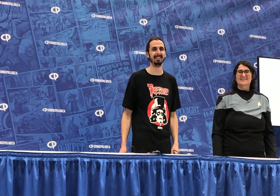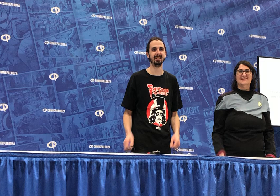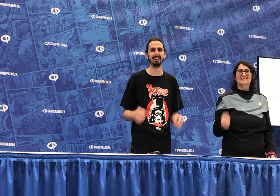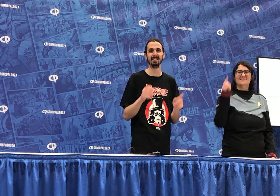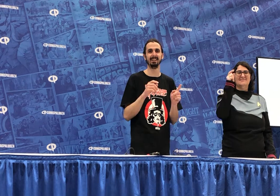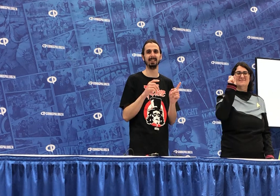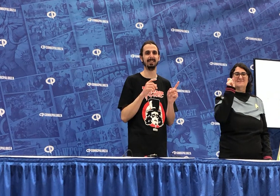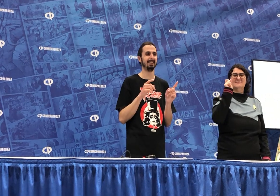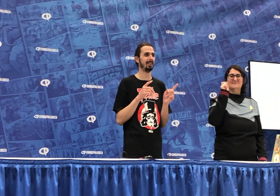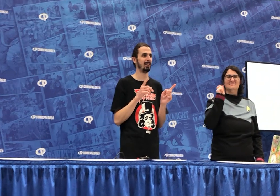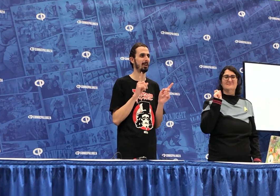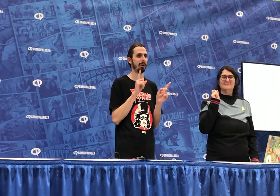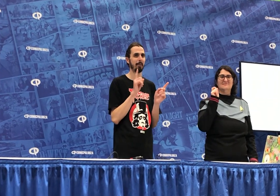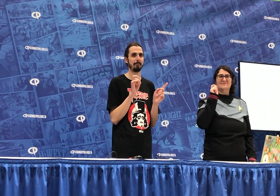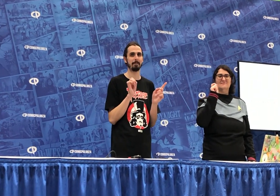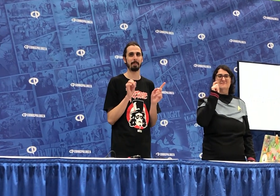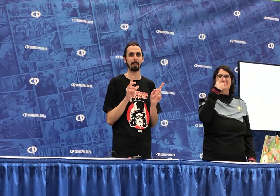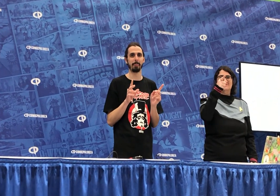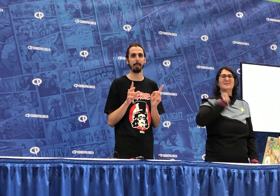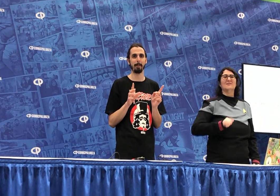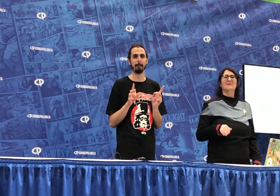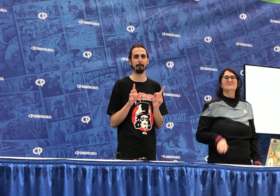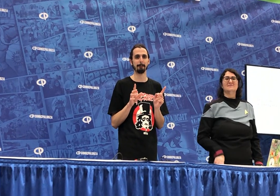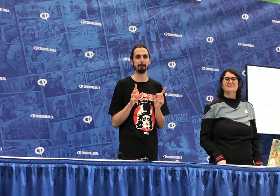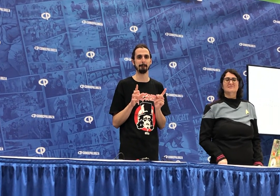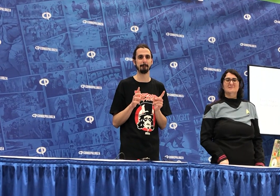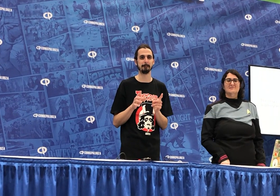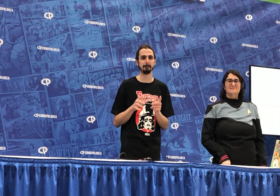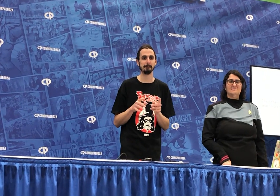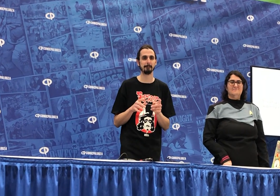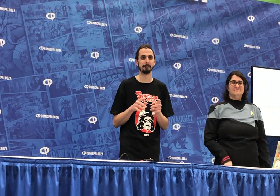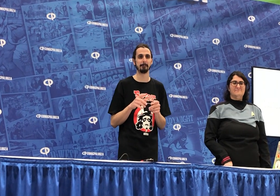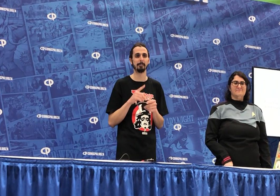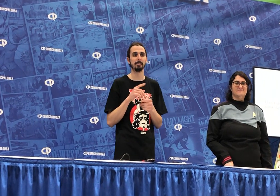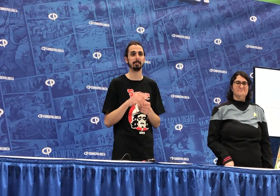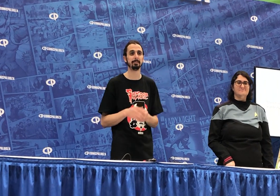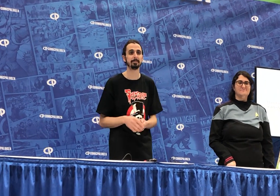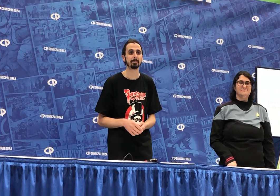She was asking, say it one more time. What is your sign for World of Warcraft?